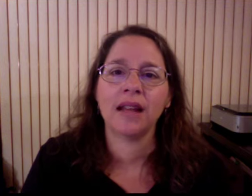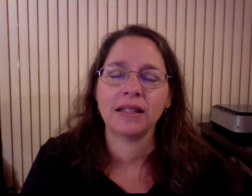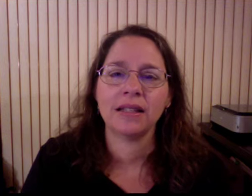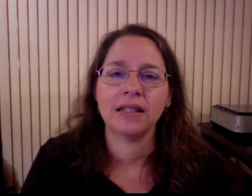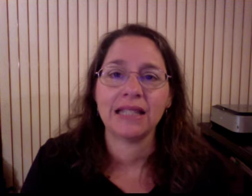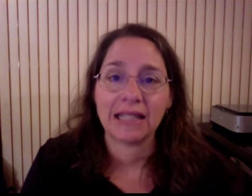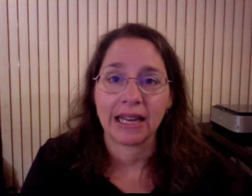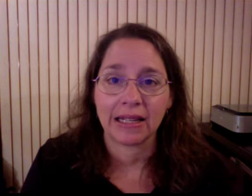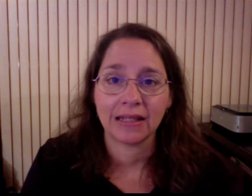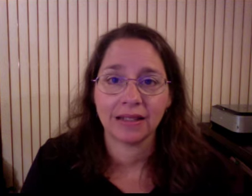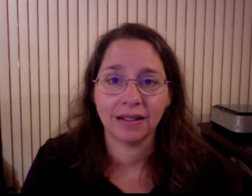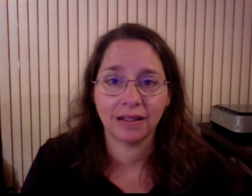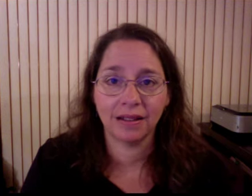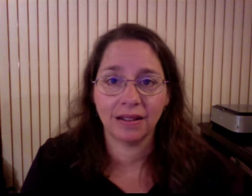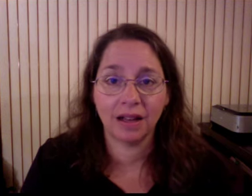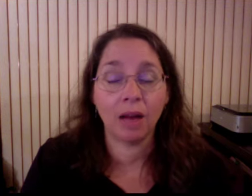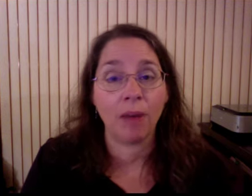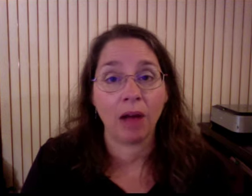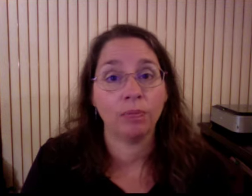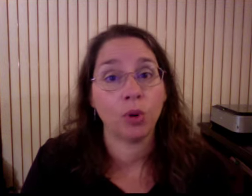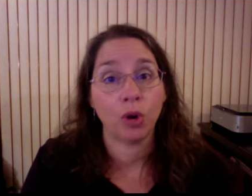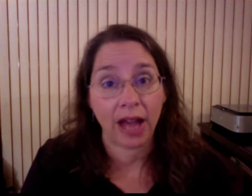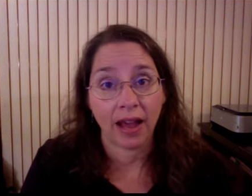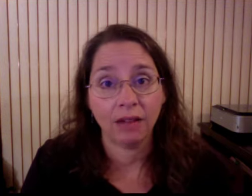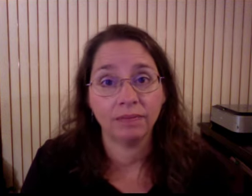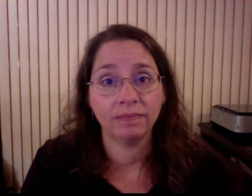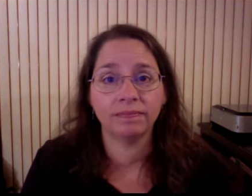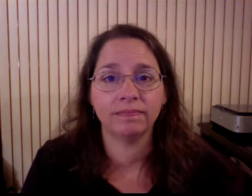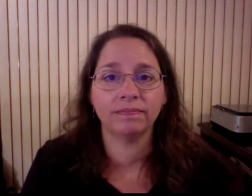Lesson 6 about Pornea